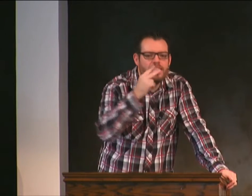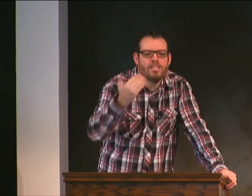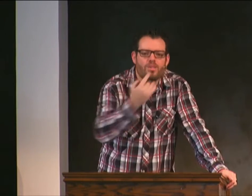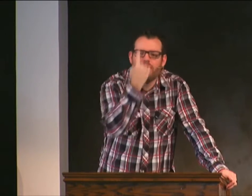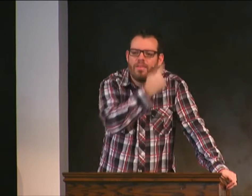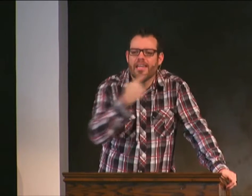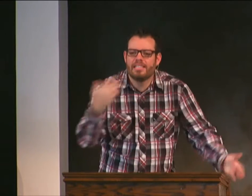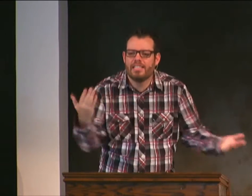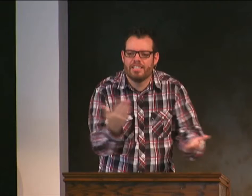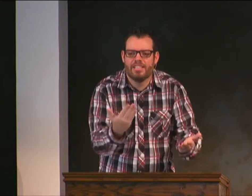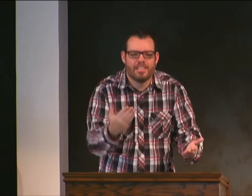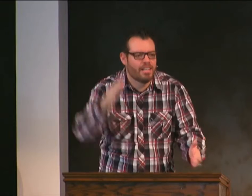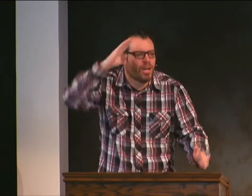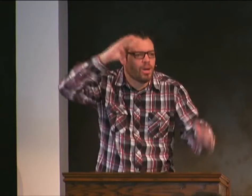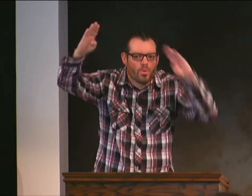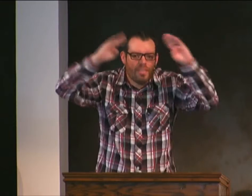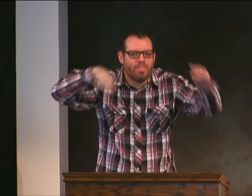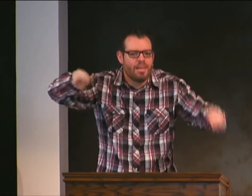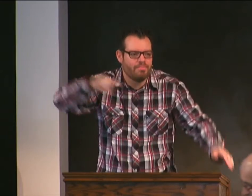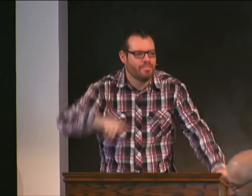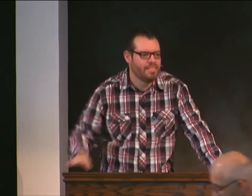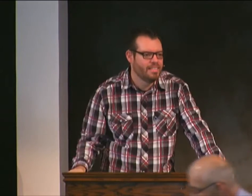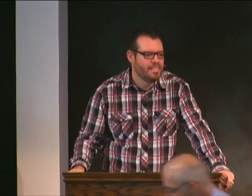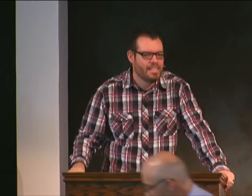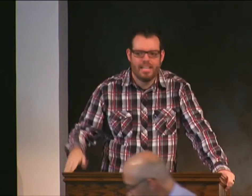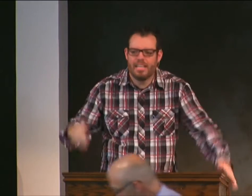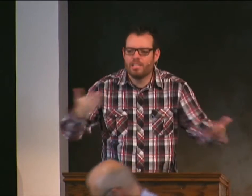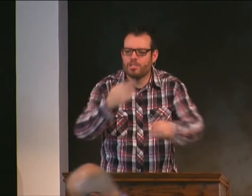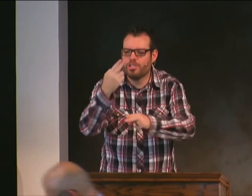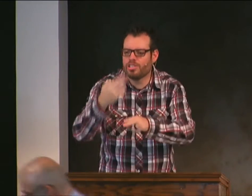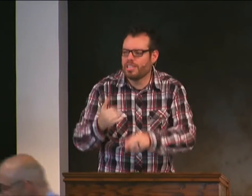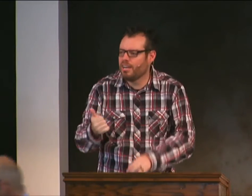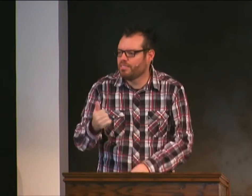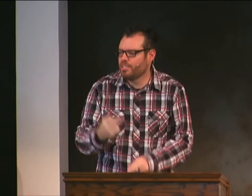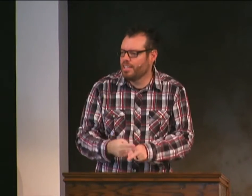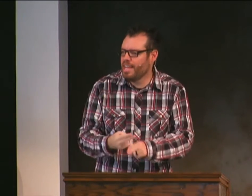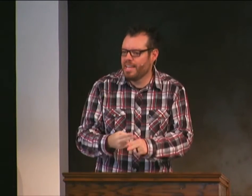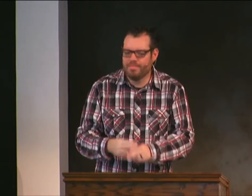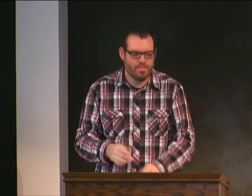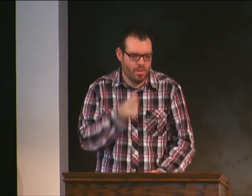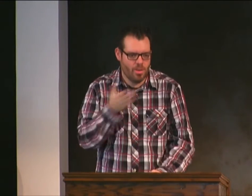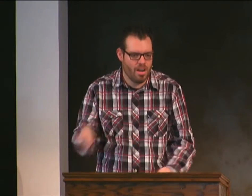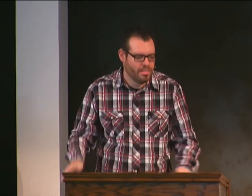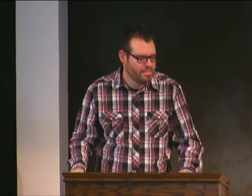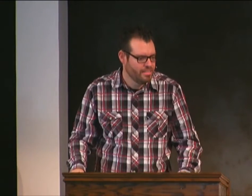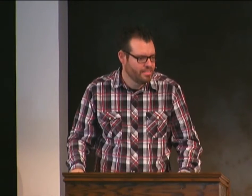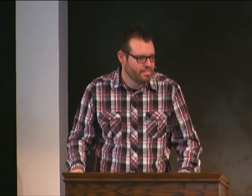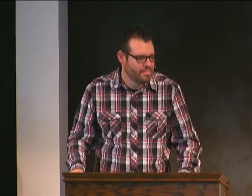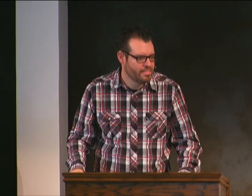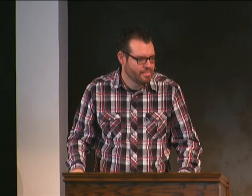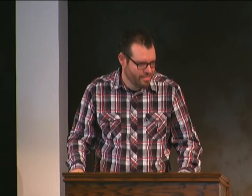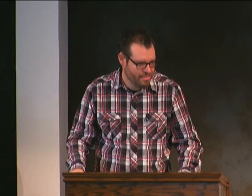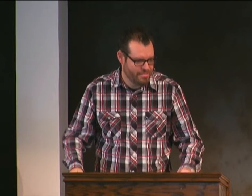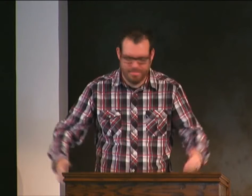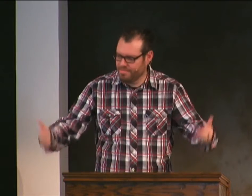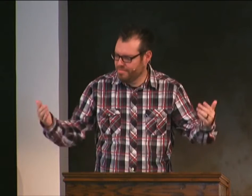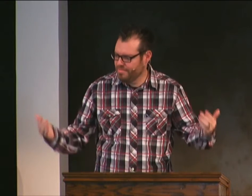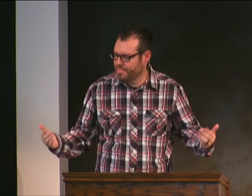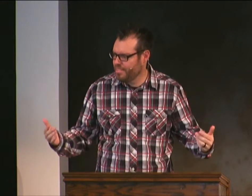And if you see a new face here, greet them. Introduce yourself, your name, who you are.